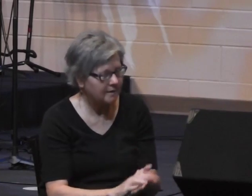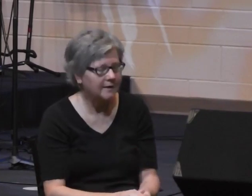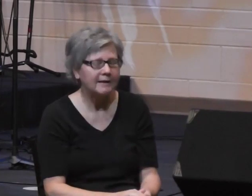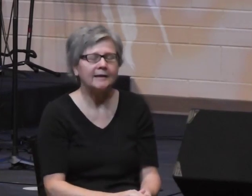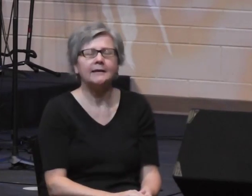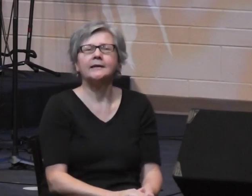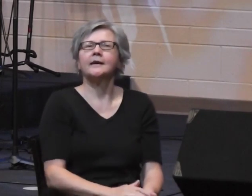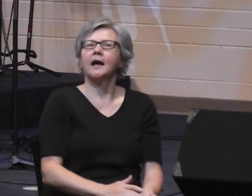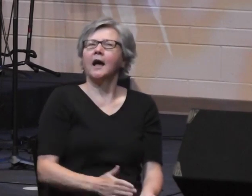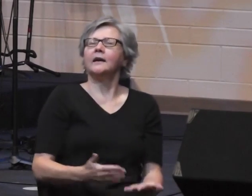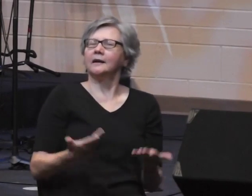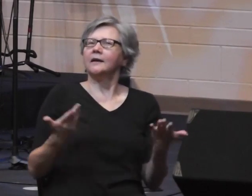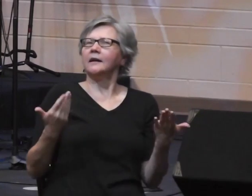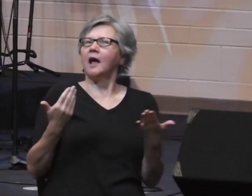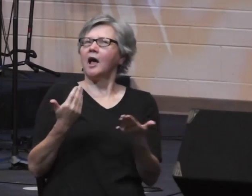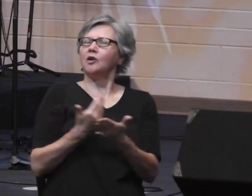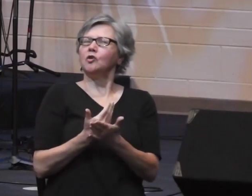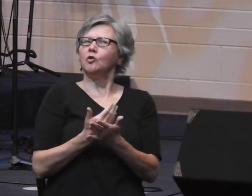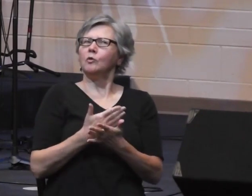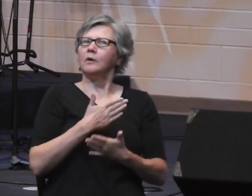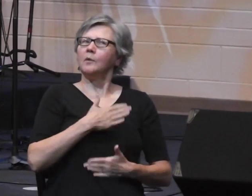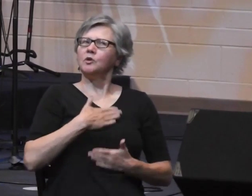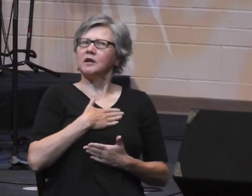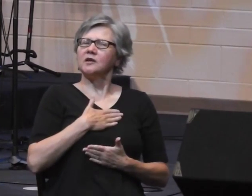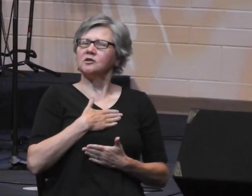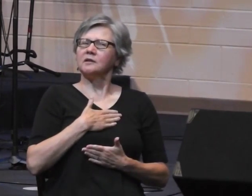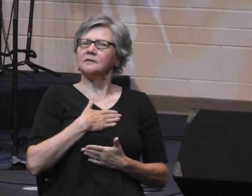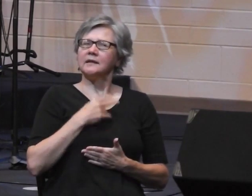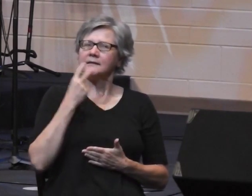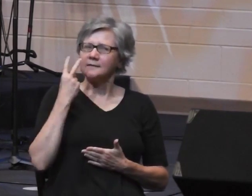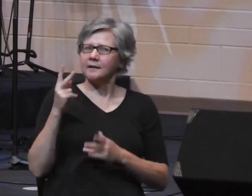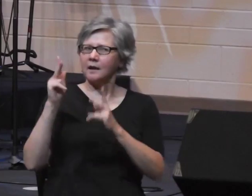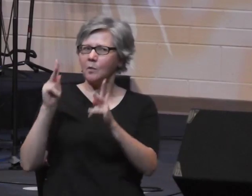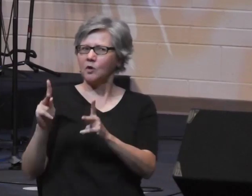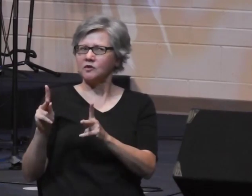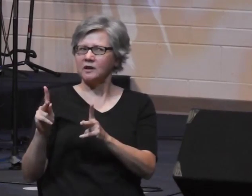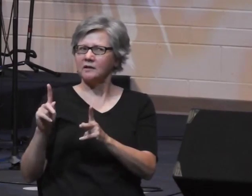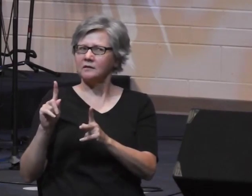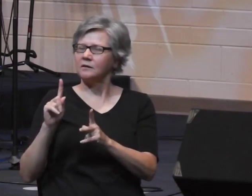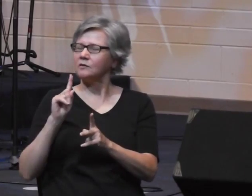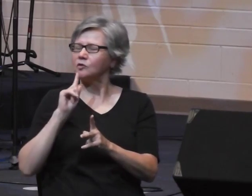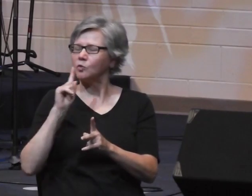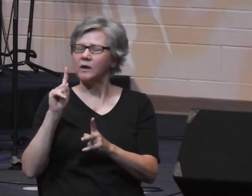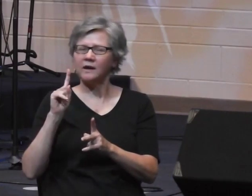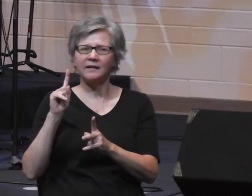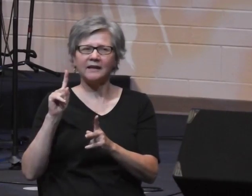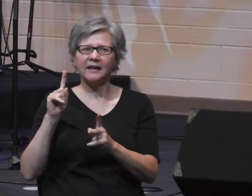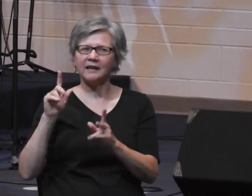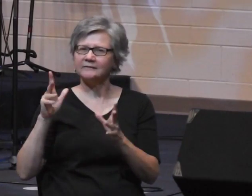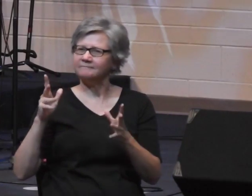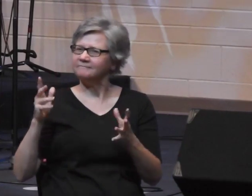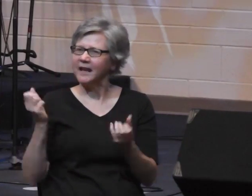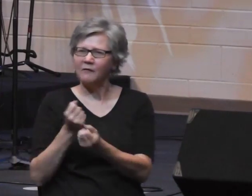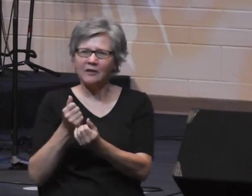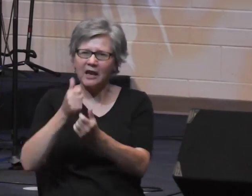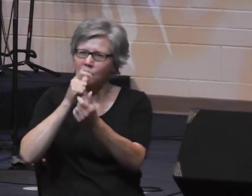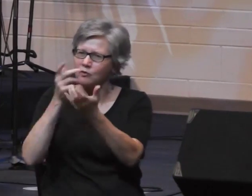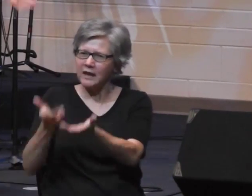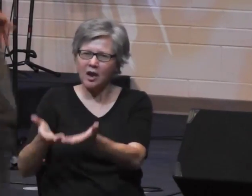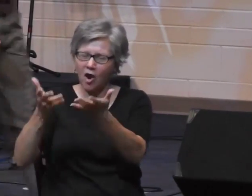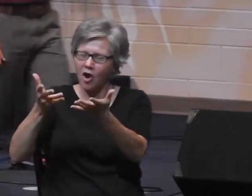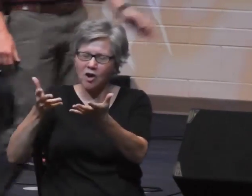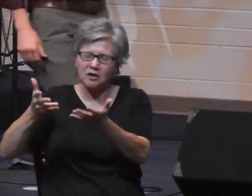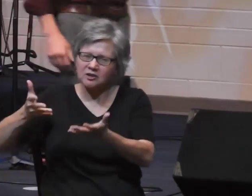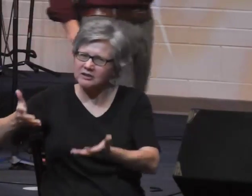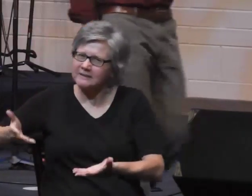see somebody who's giving their effort to a massive, to an epic, to a brilliant task. Okay, I know some